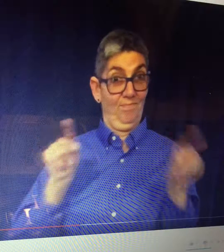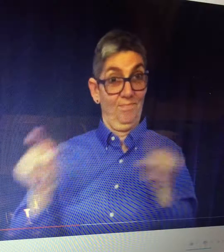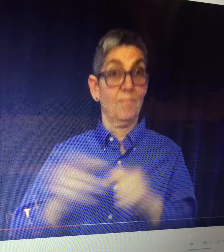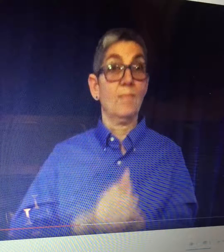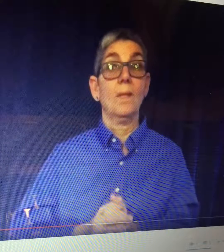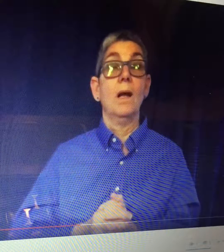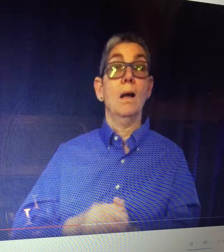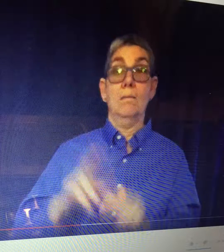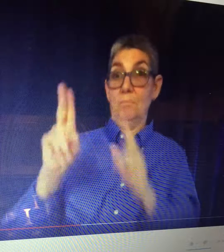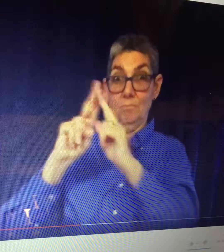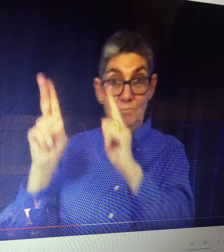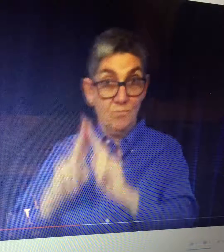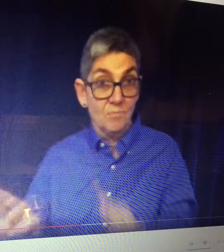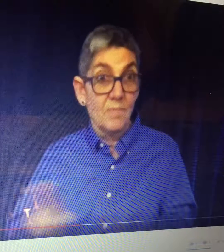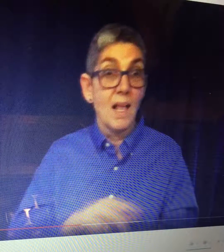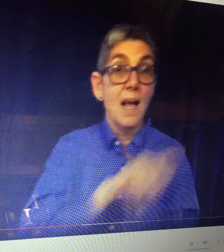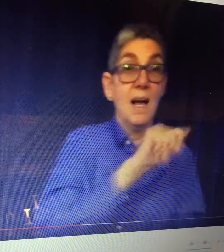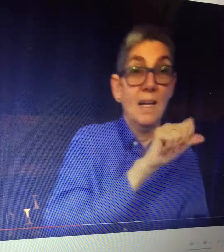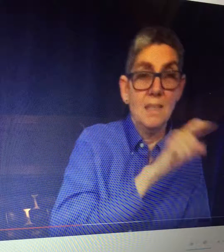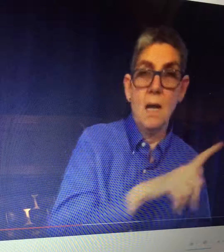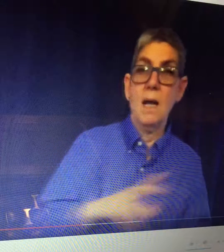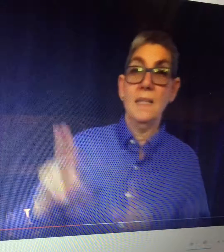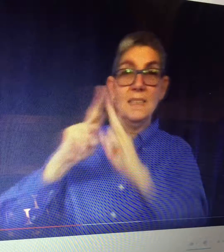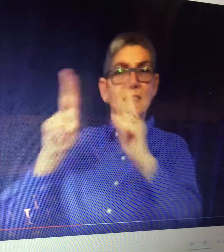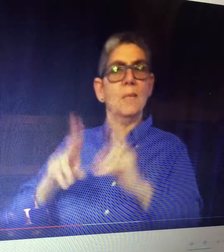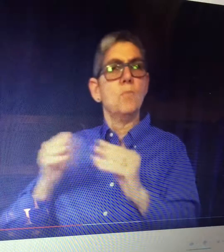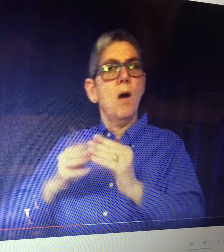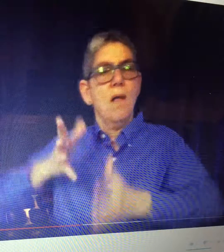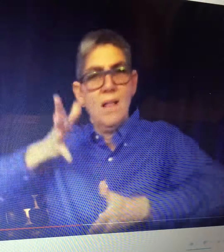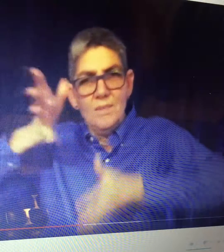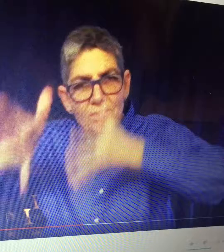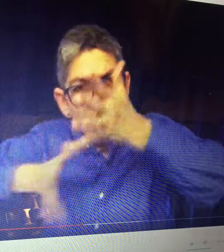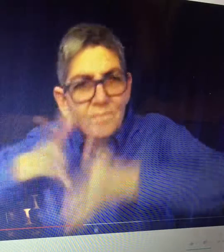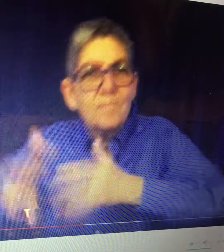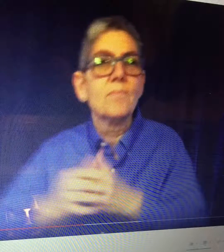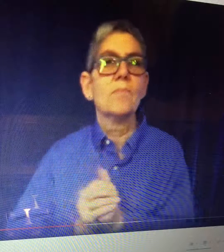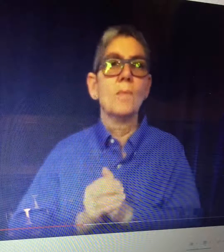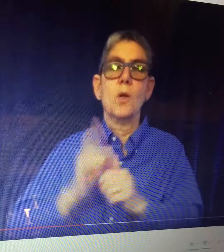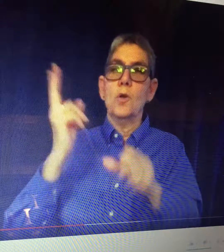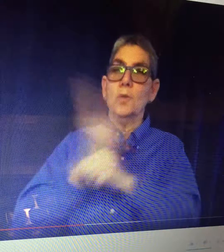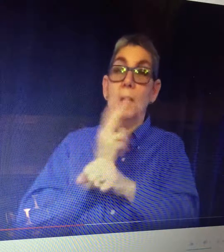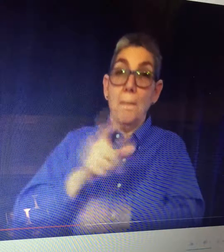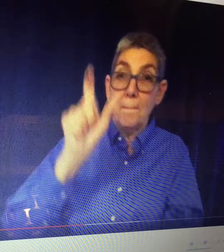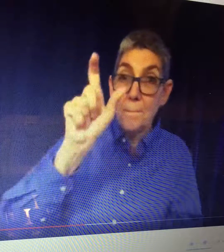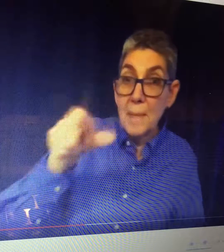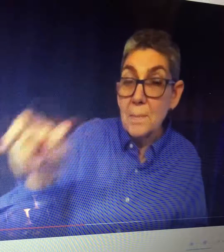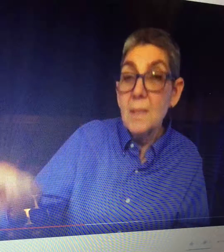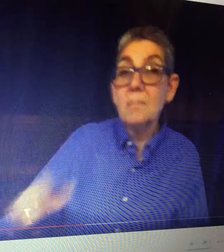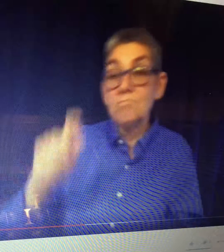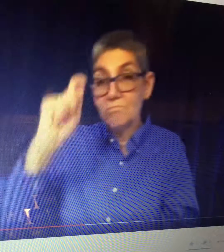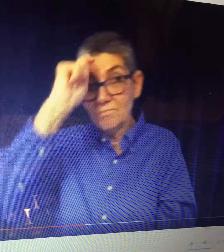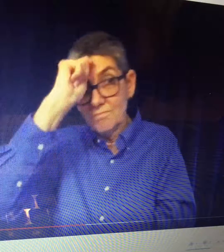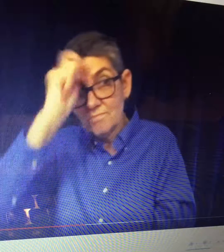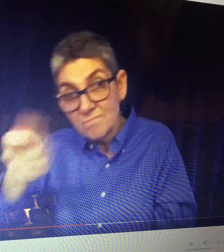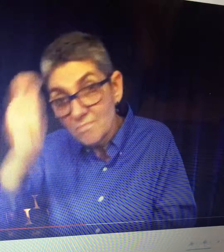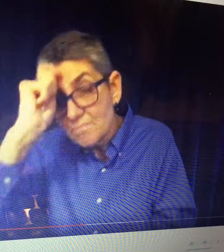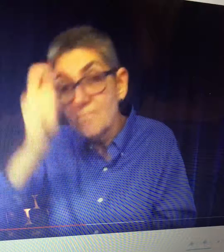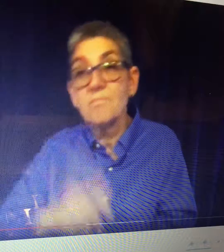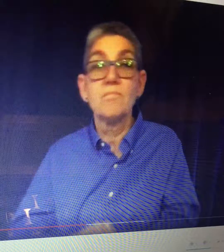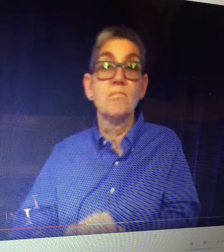So now do you see the difference between the two? International Sign and ASL. One is more gesturing with